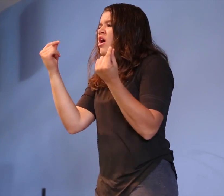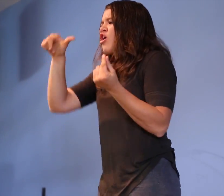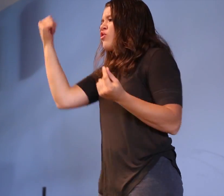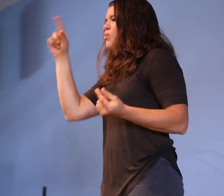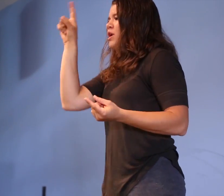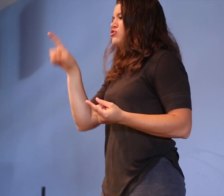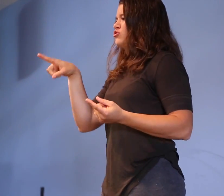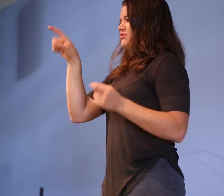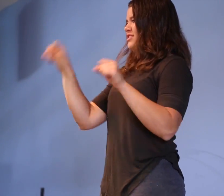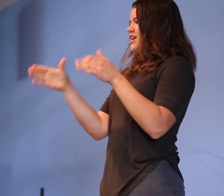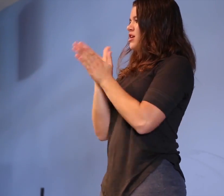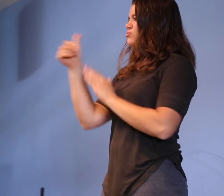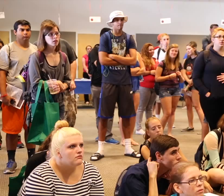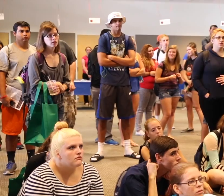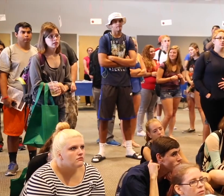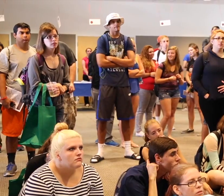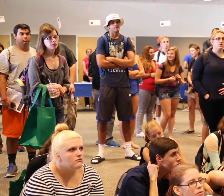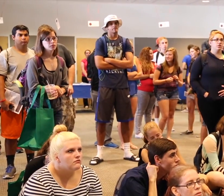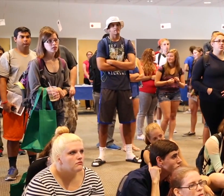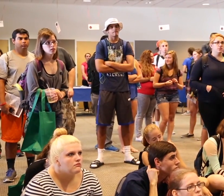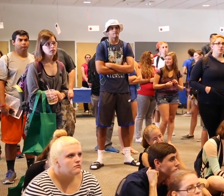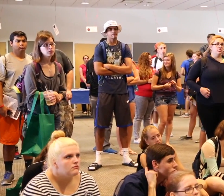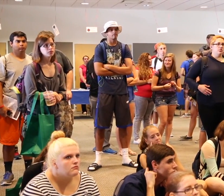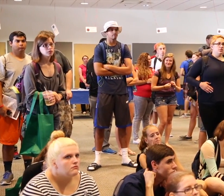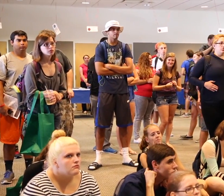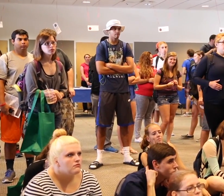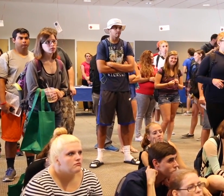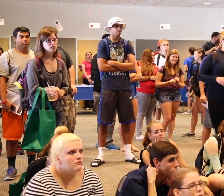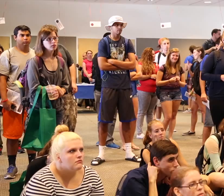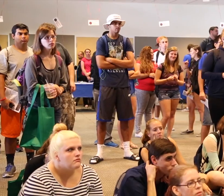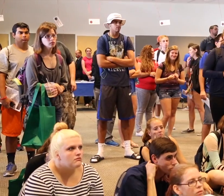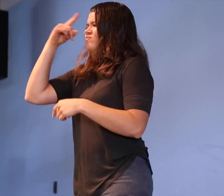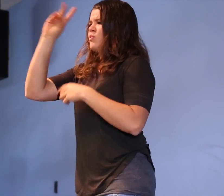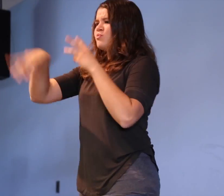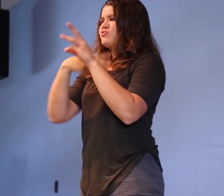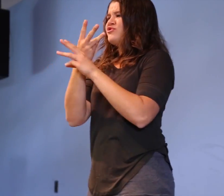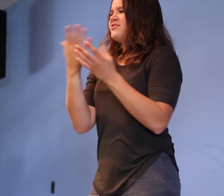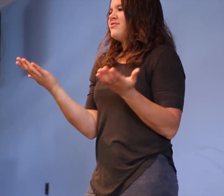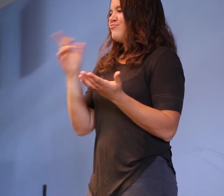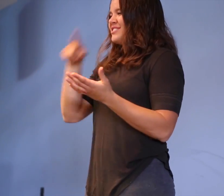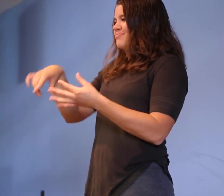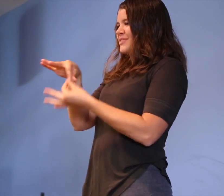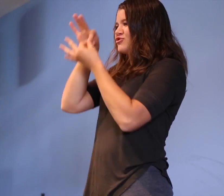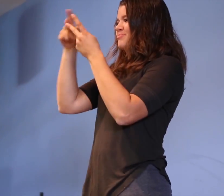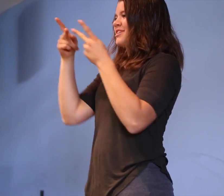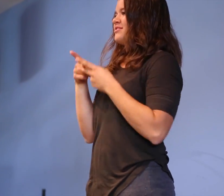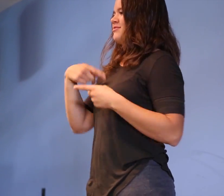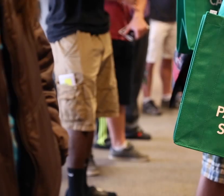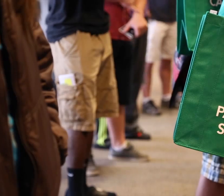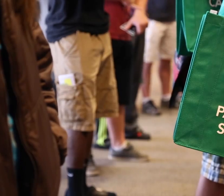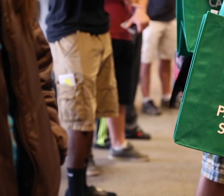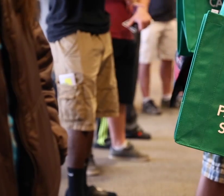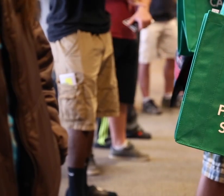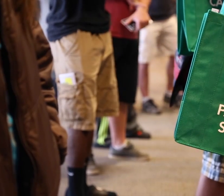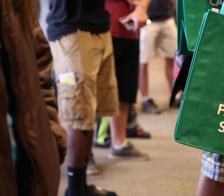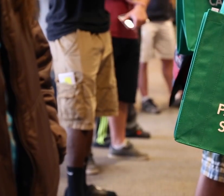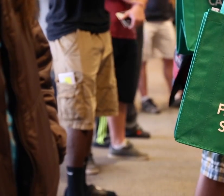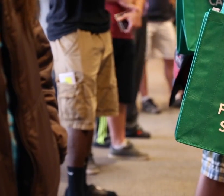sure? This is a question you should be asking yourself every day. In just a few years senior Claire Tucker has also witnessed cultural change at